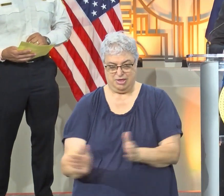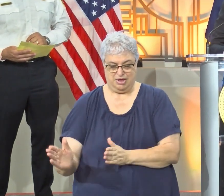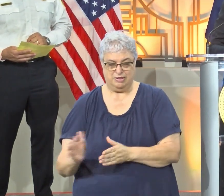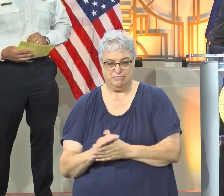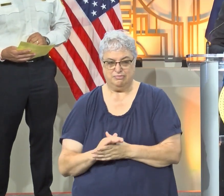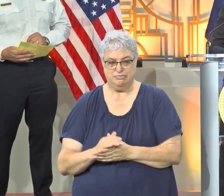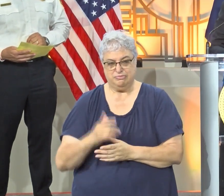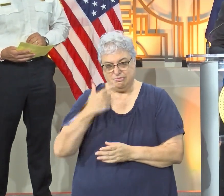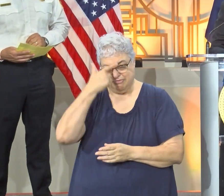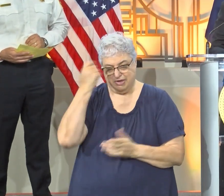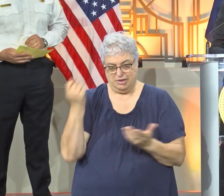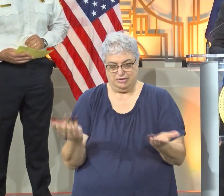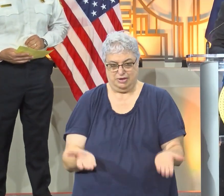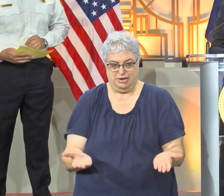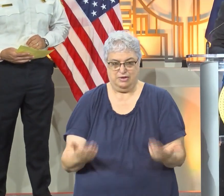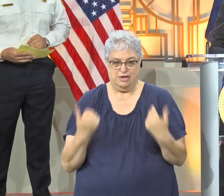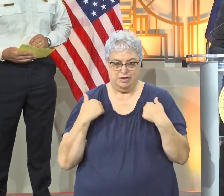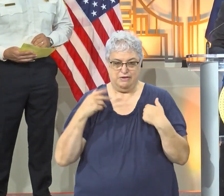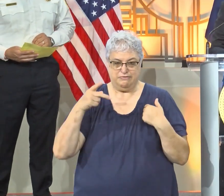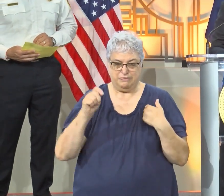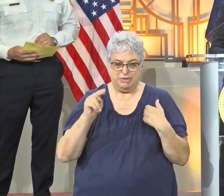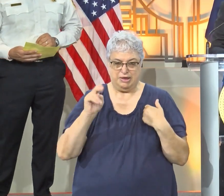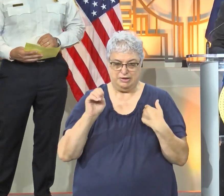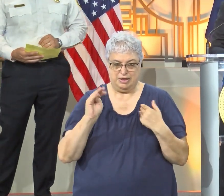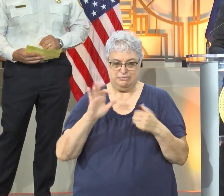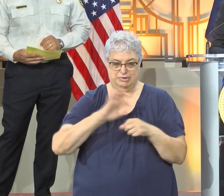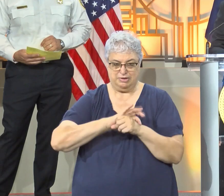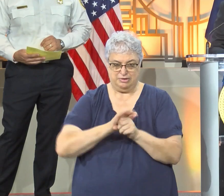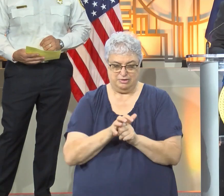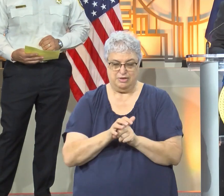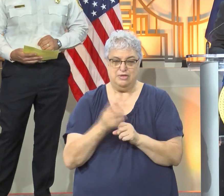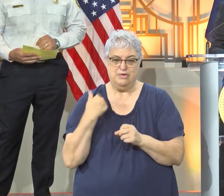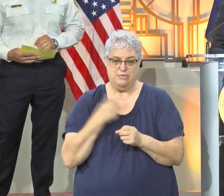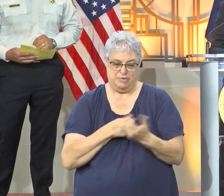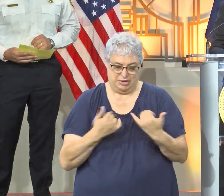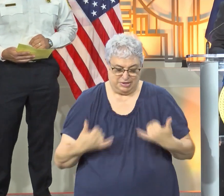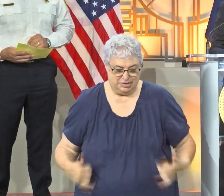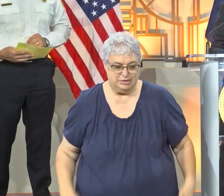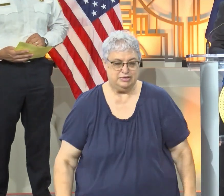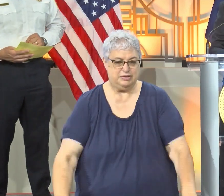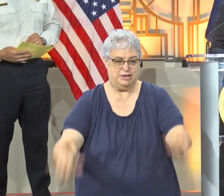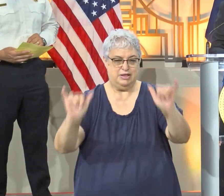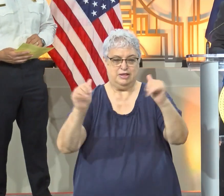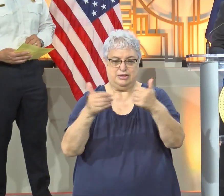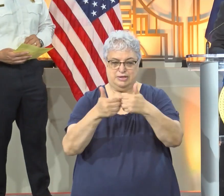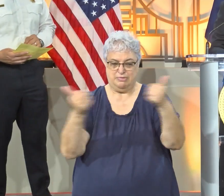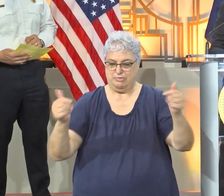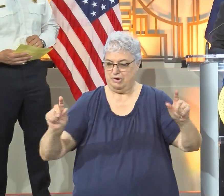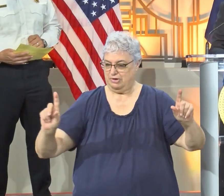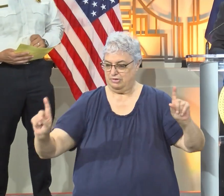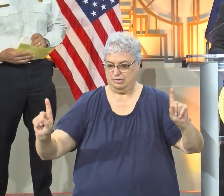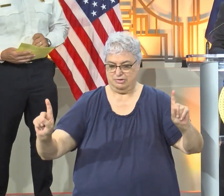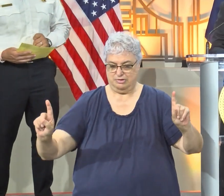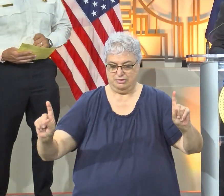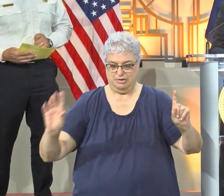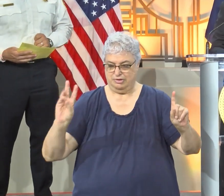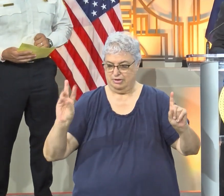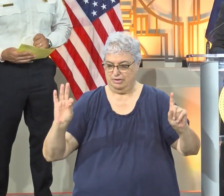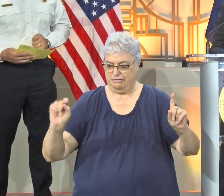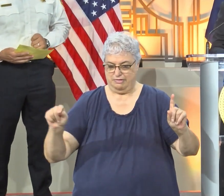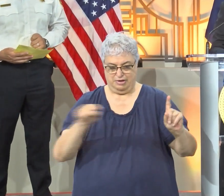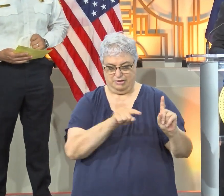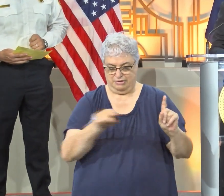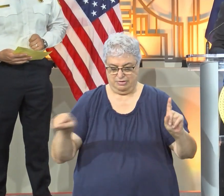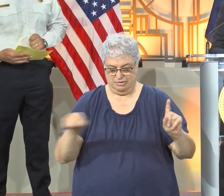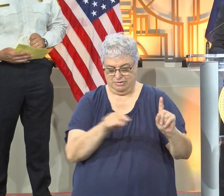a result of the pandemic, because we still intend to practice separation, and we still will be